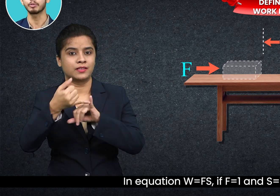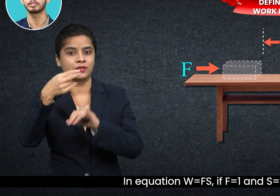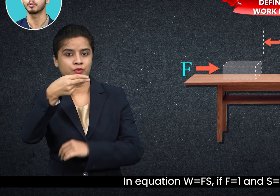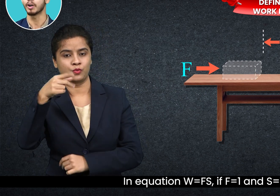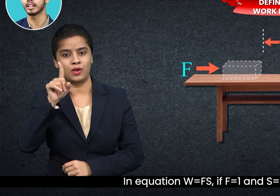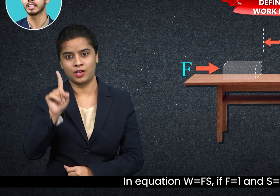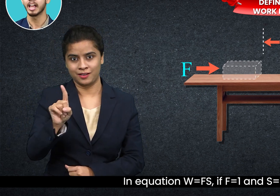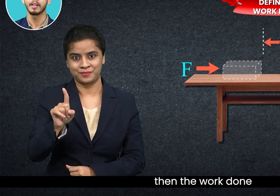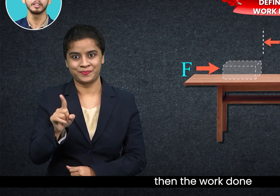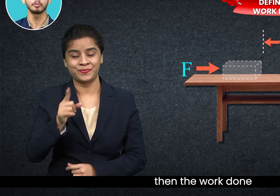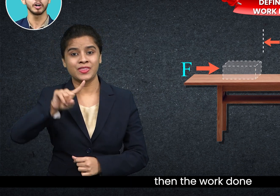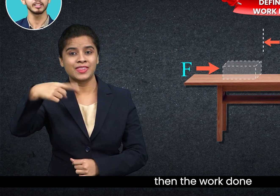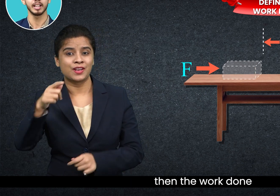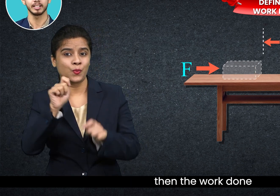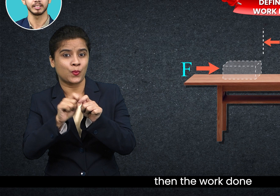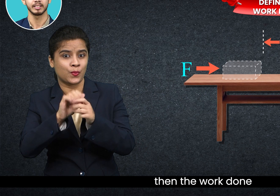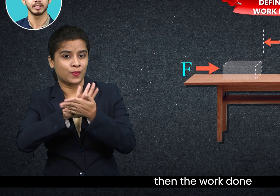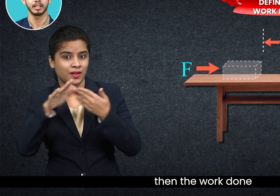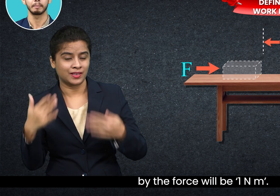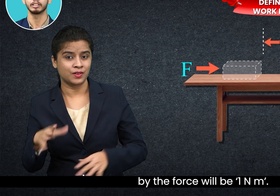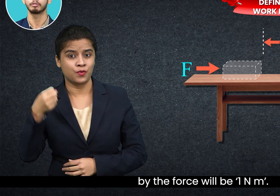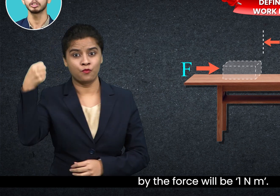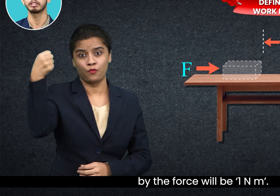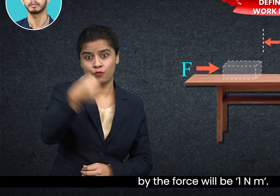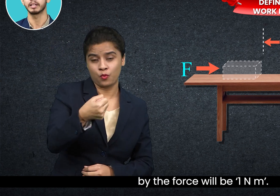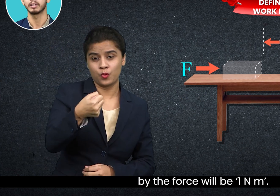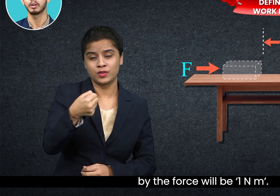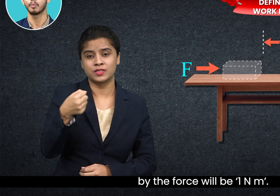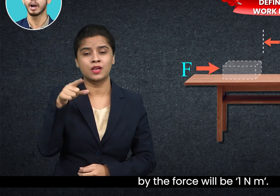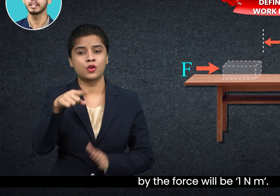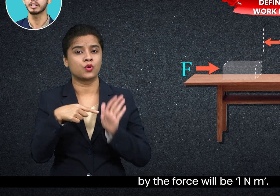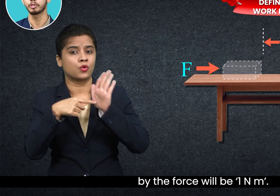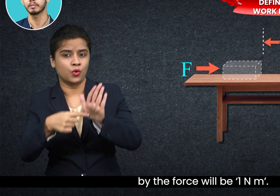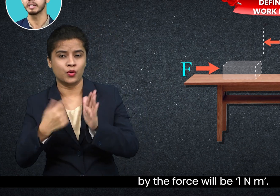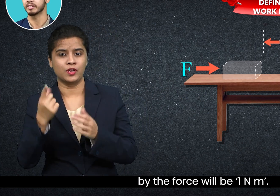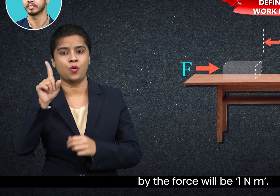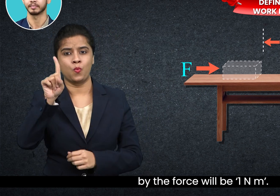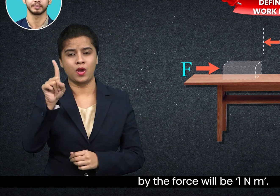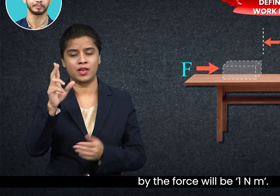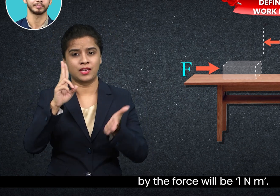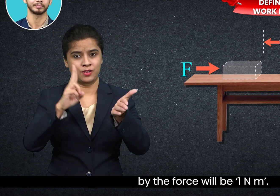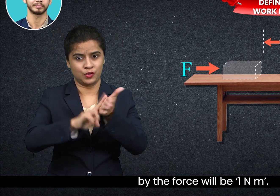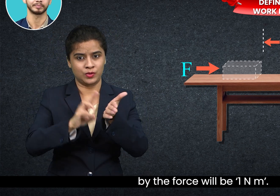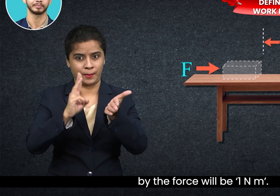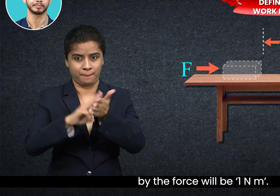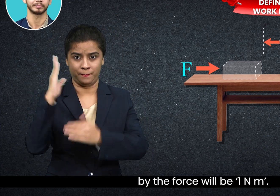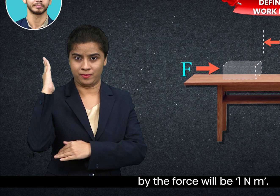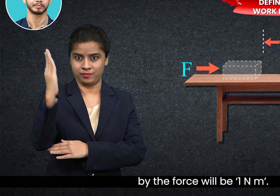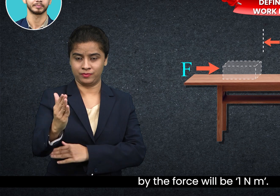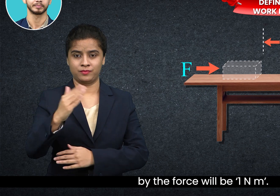S equals to 1, then work done by the force will be 1 Newton meter.